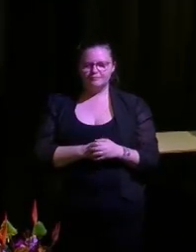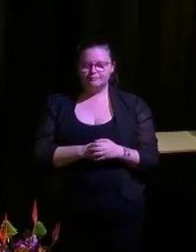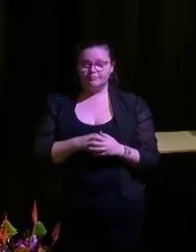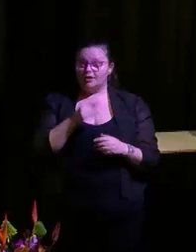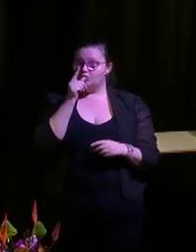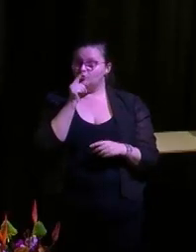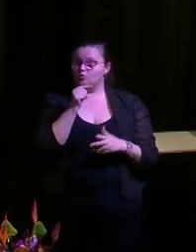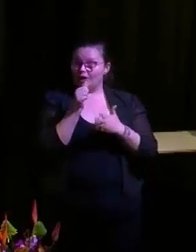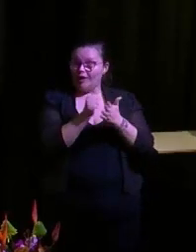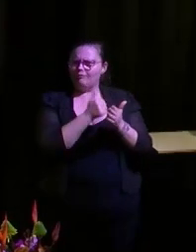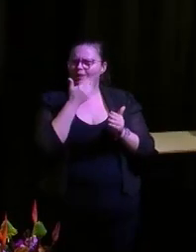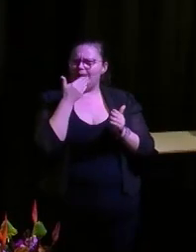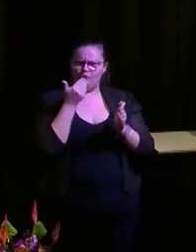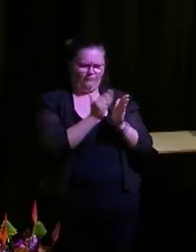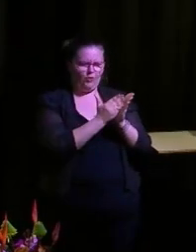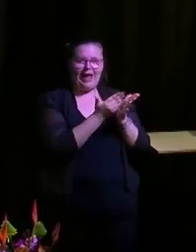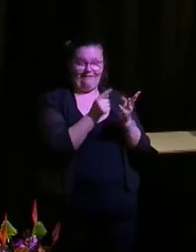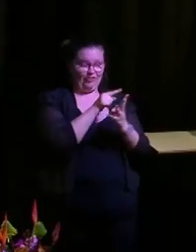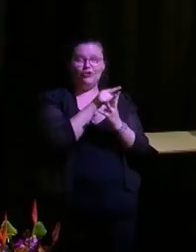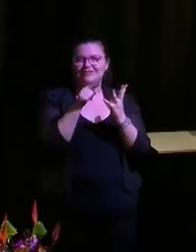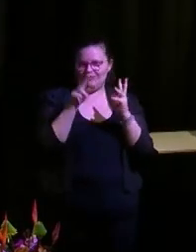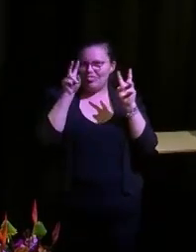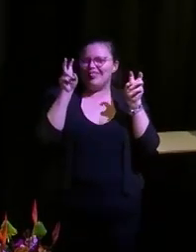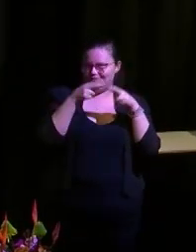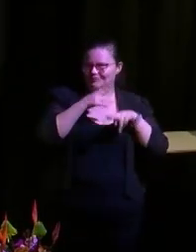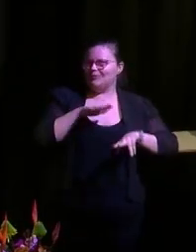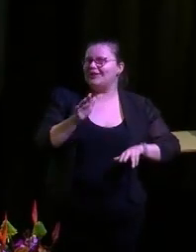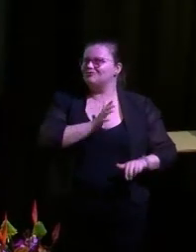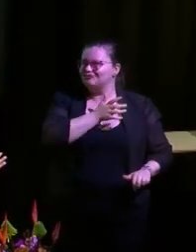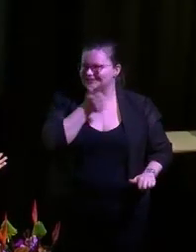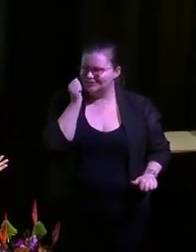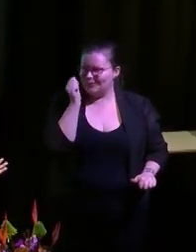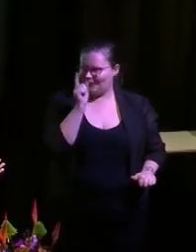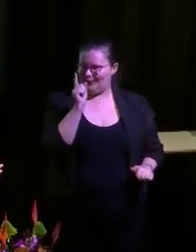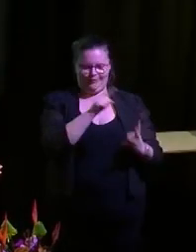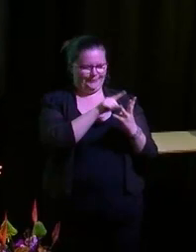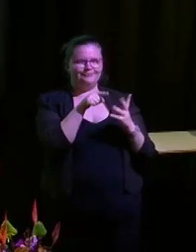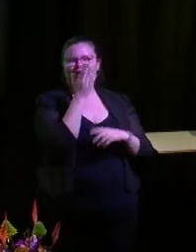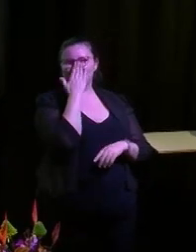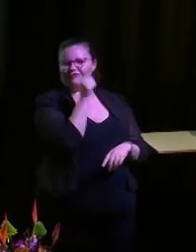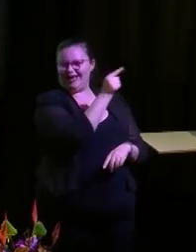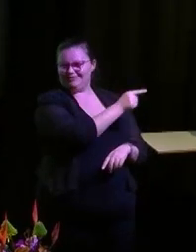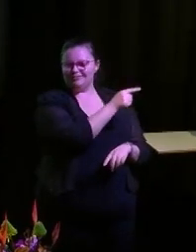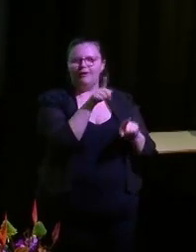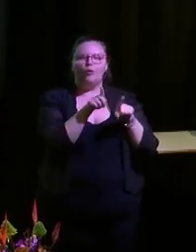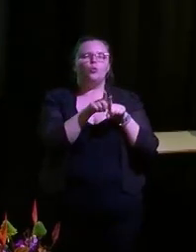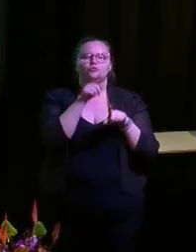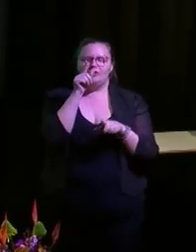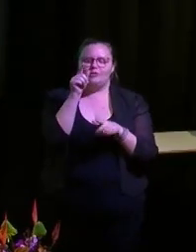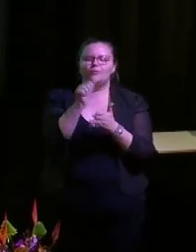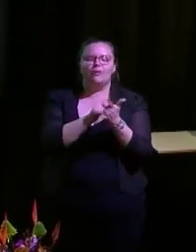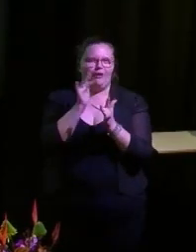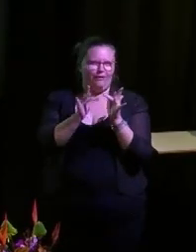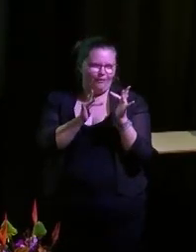one of the beautiful catalogues, which has the four themes, the four curatorial themes in it, out the front. And it can also be purchased online